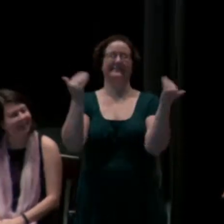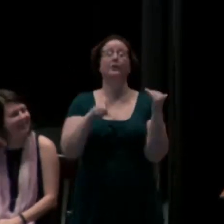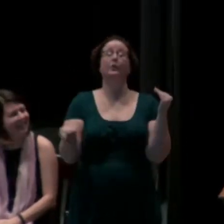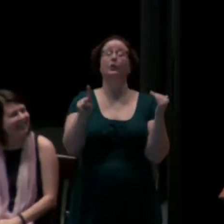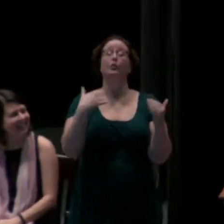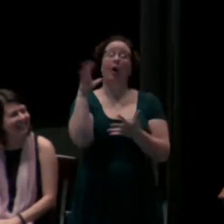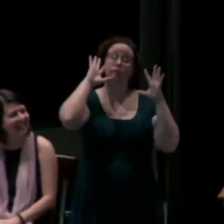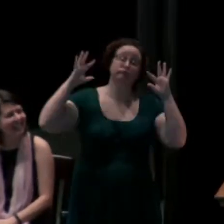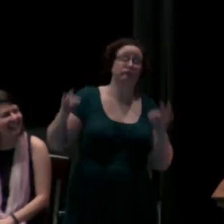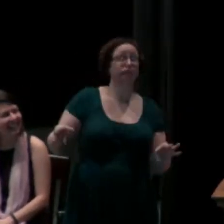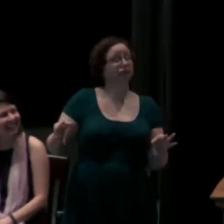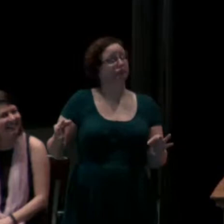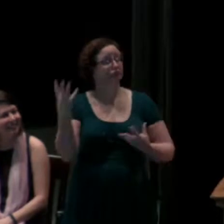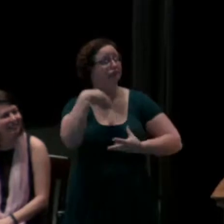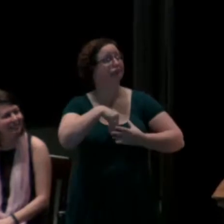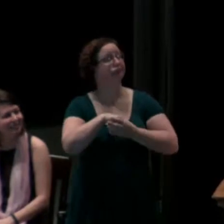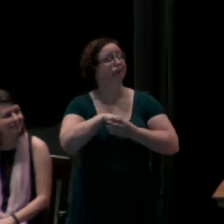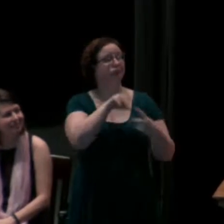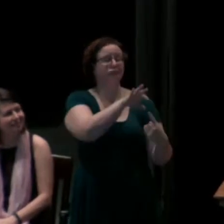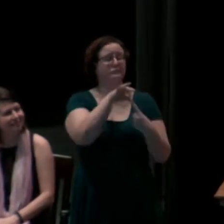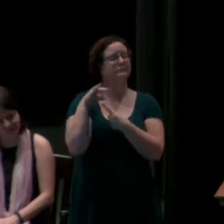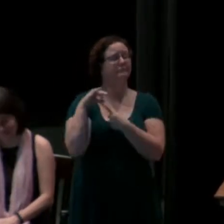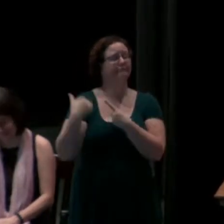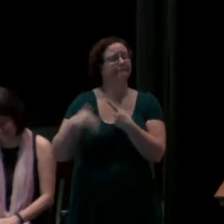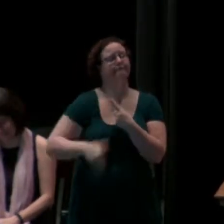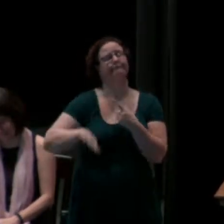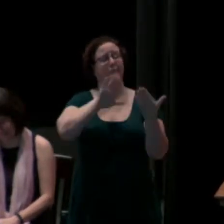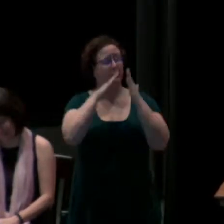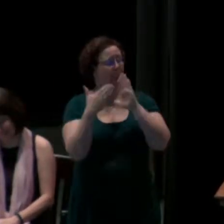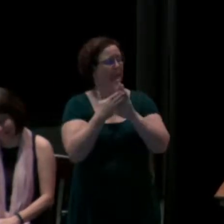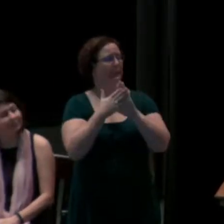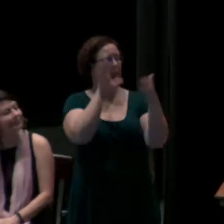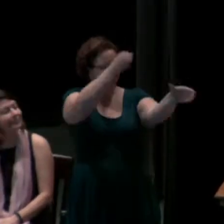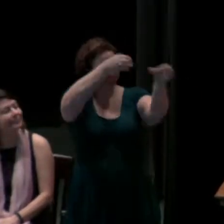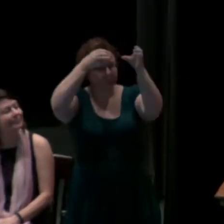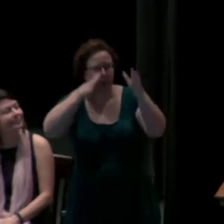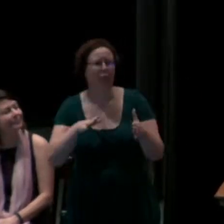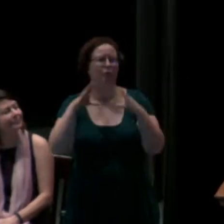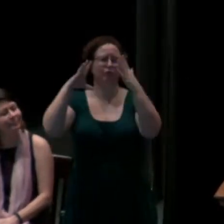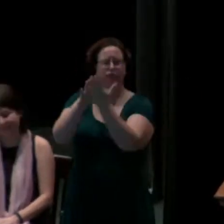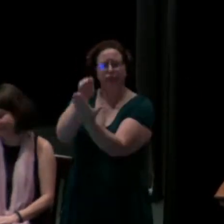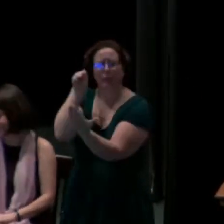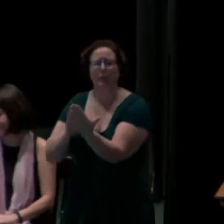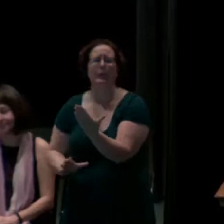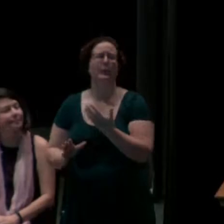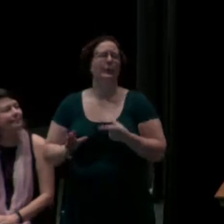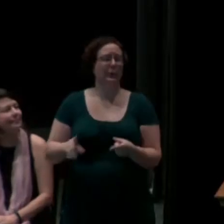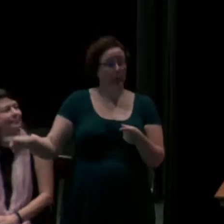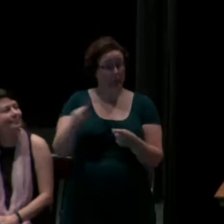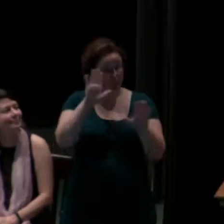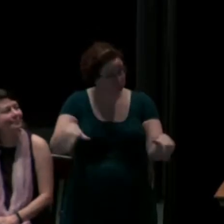have chosen to become a part of a very distinguished community of scholars and learners in which you will